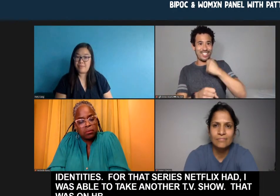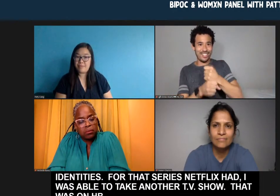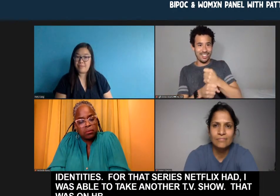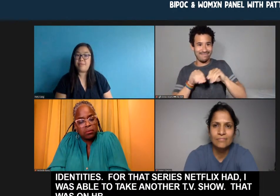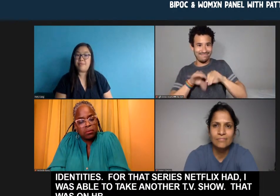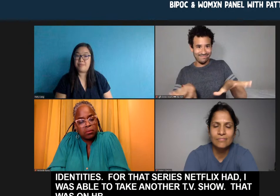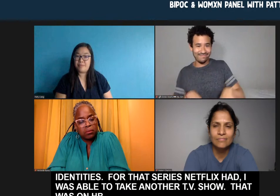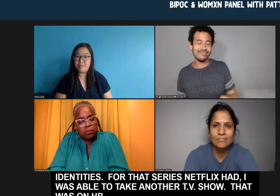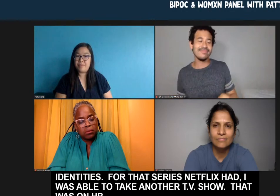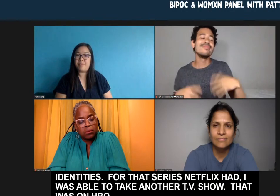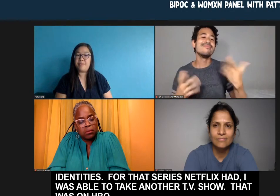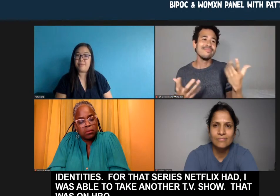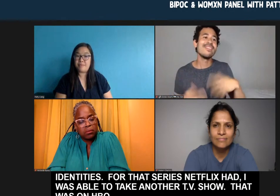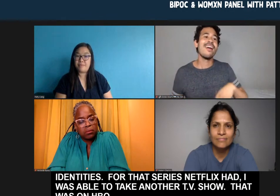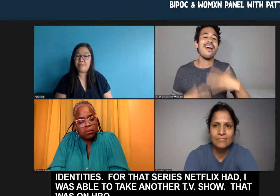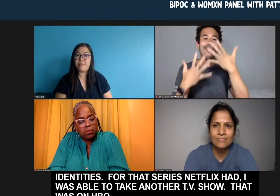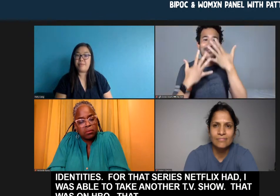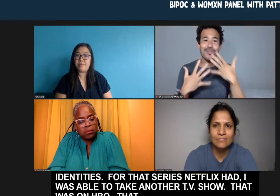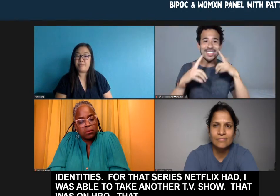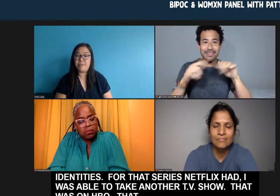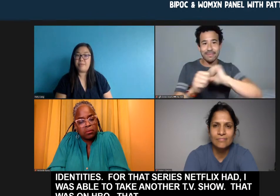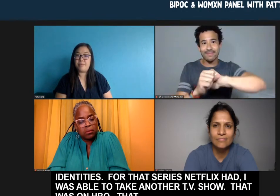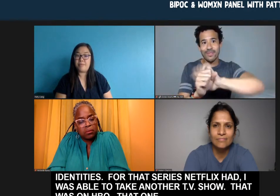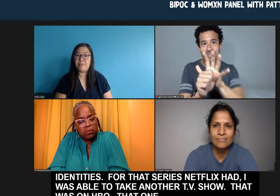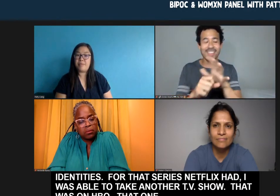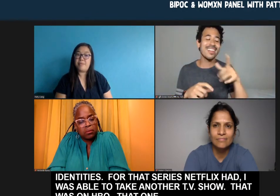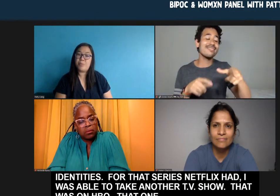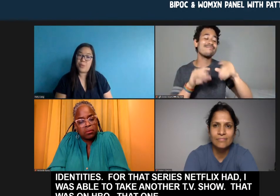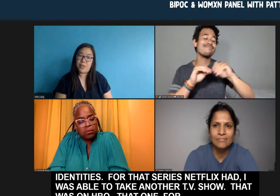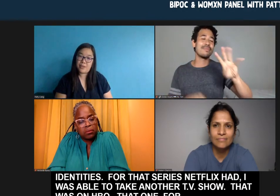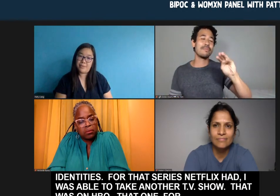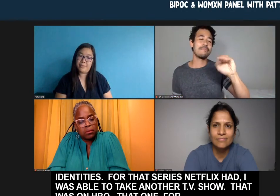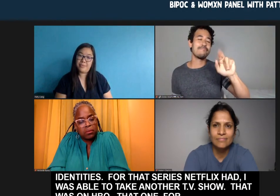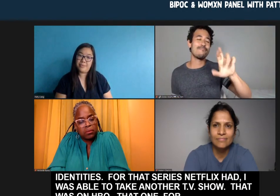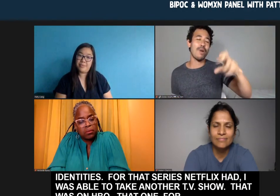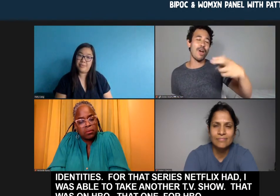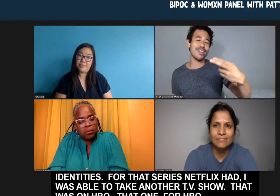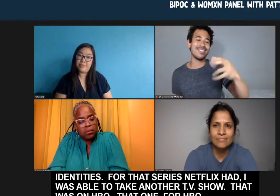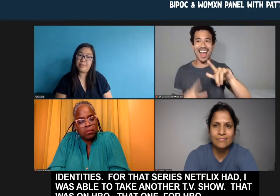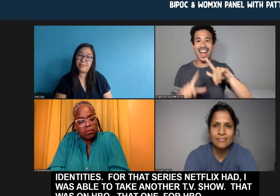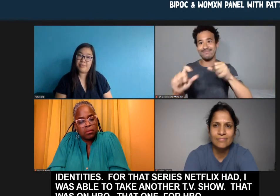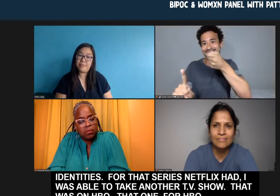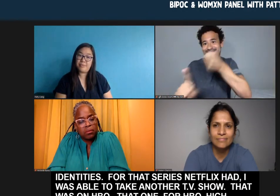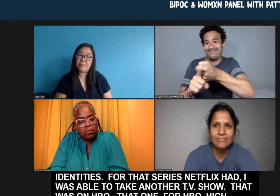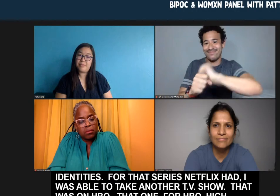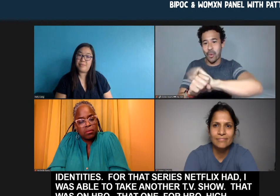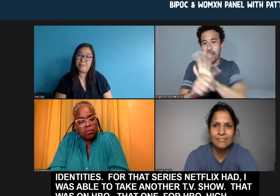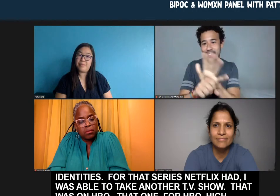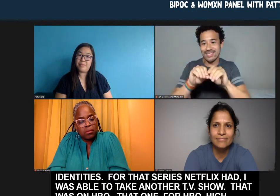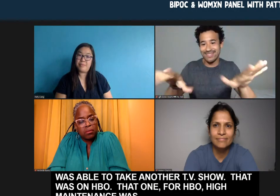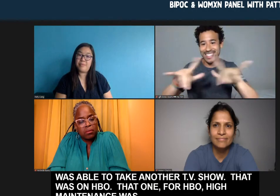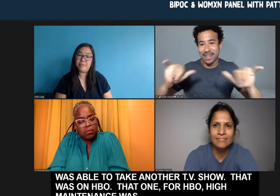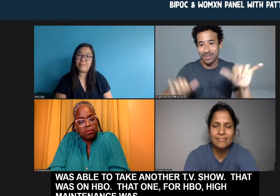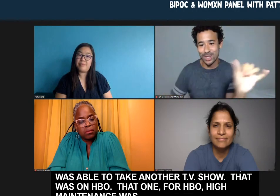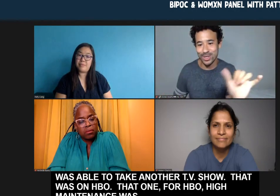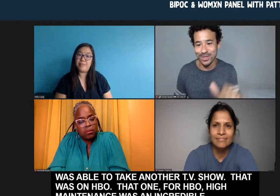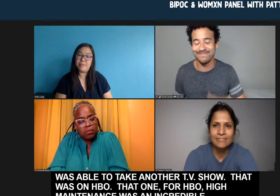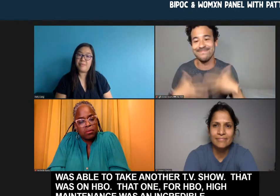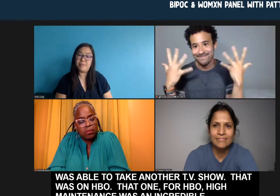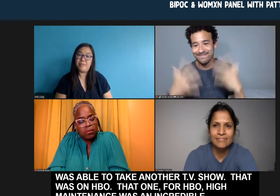That one for HBO, High Maintenance, was a really incredible experience. It was before COVID, before that hit in March. So I